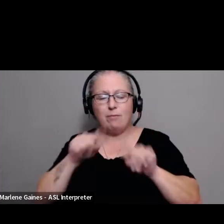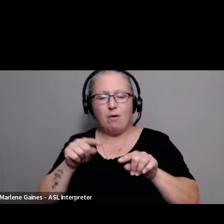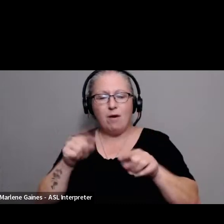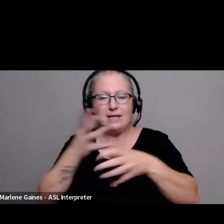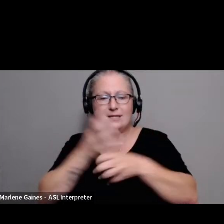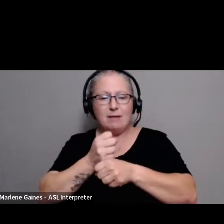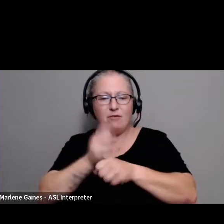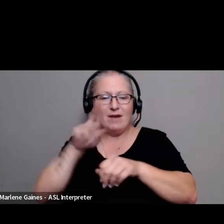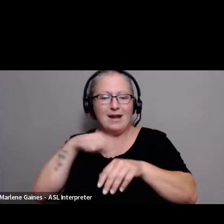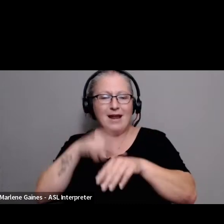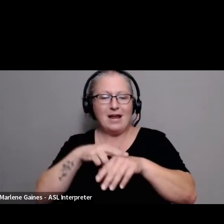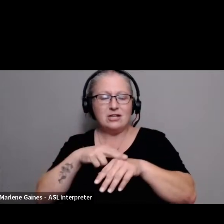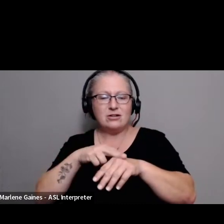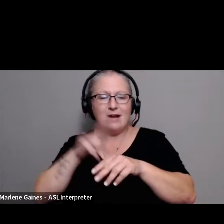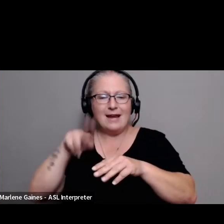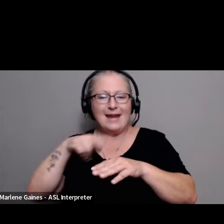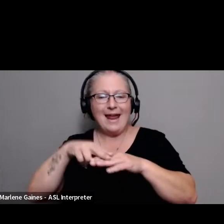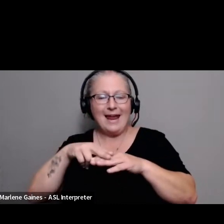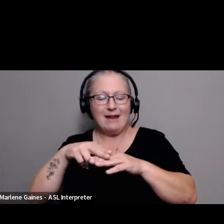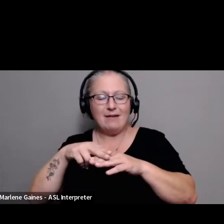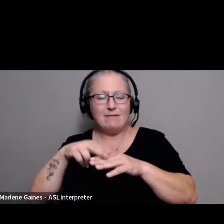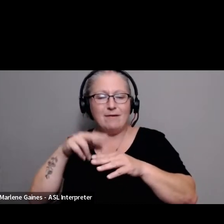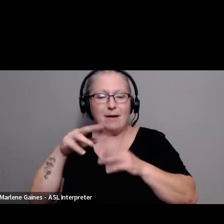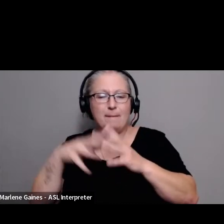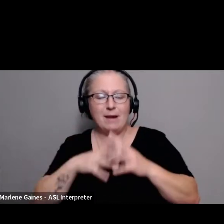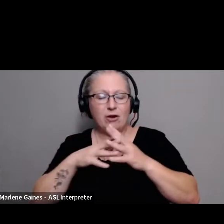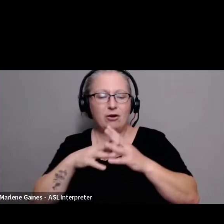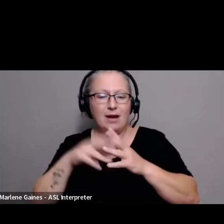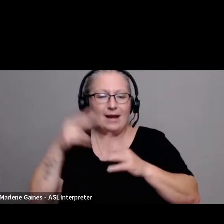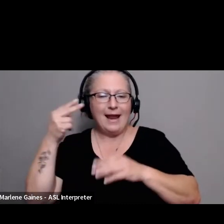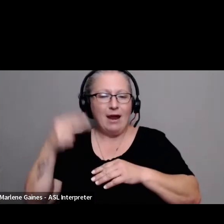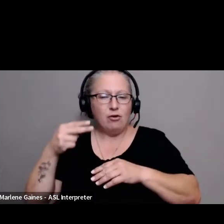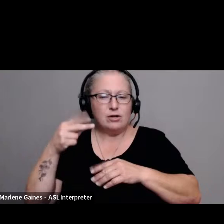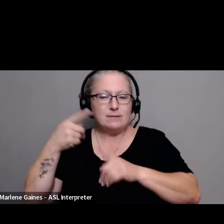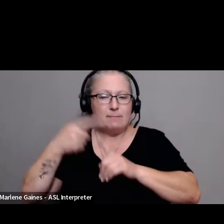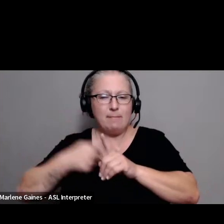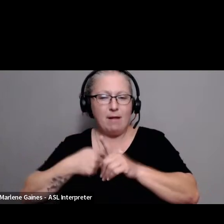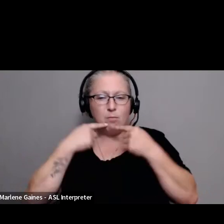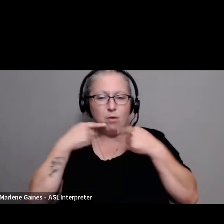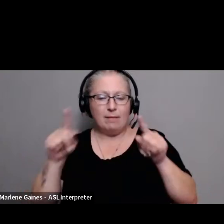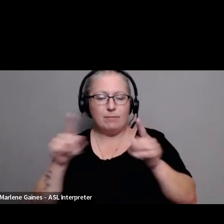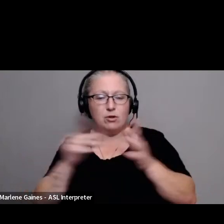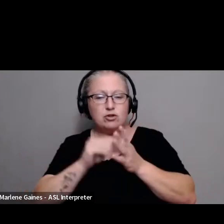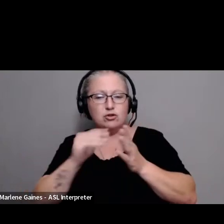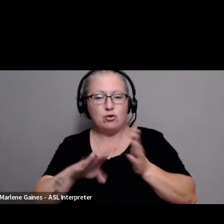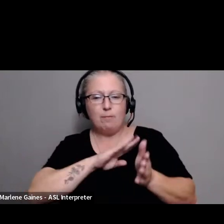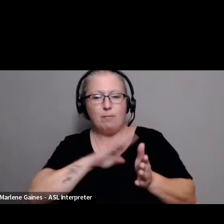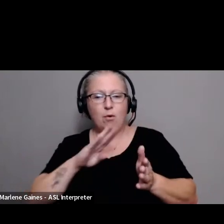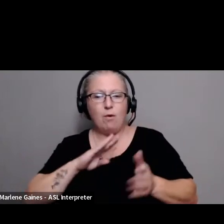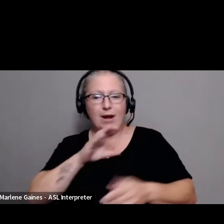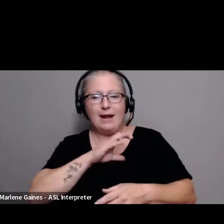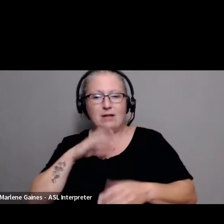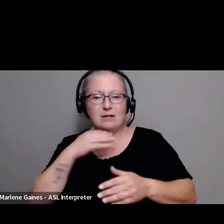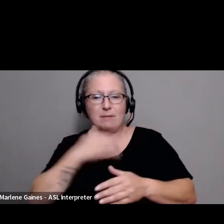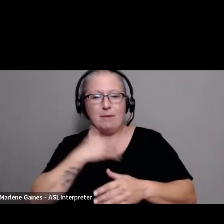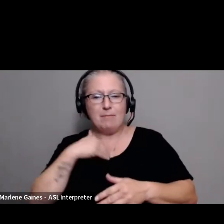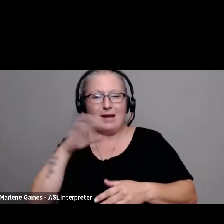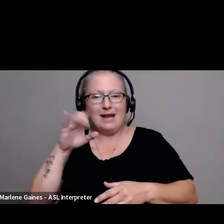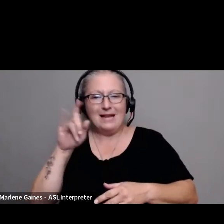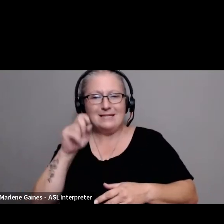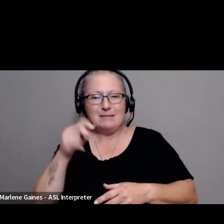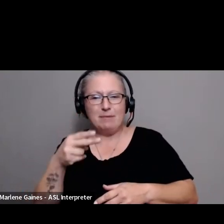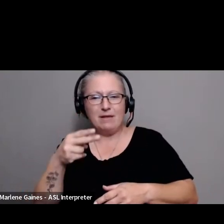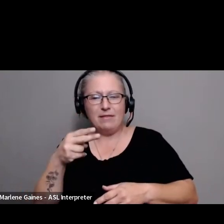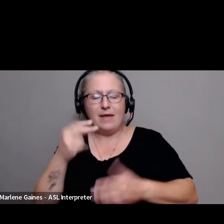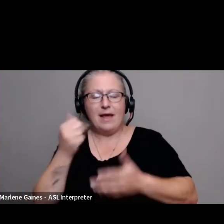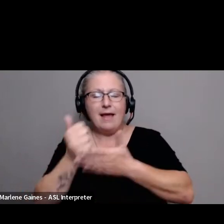on the National Native American Heritage Month proclamation. So the Student Board Council member Elizabeth Burrs also helped to